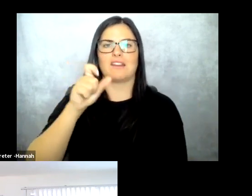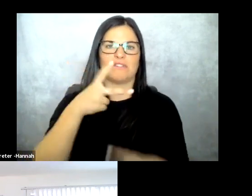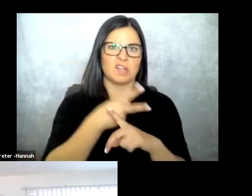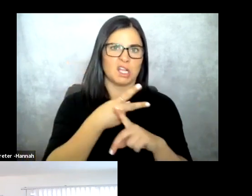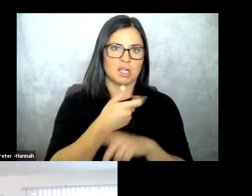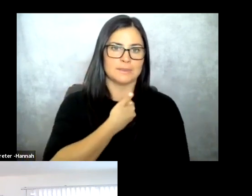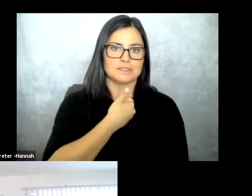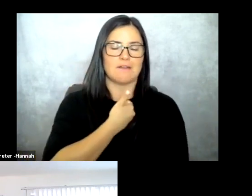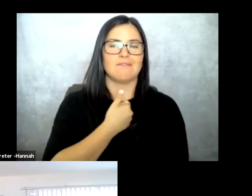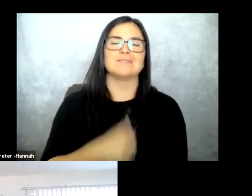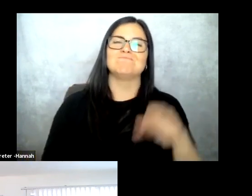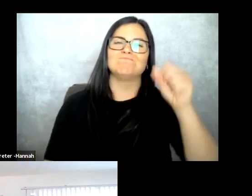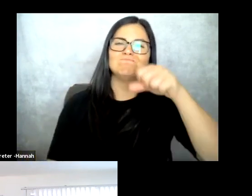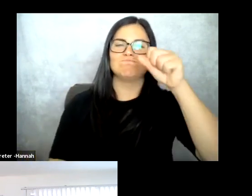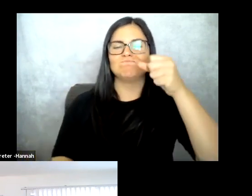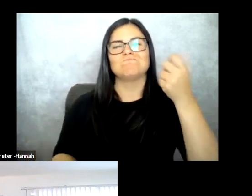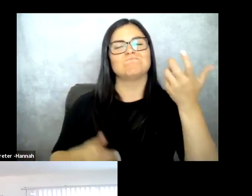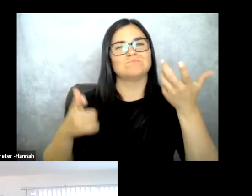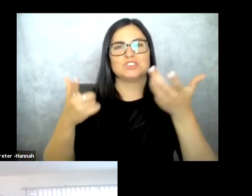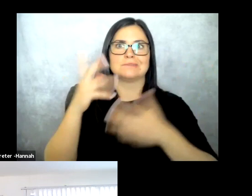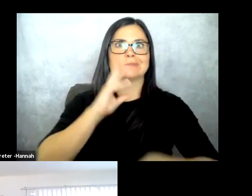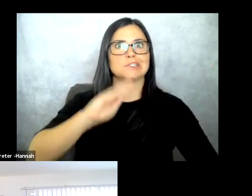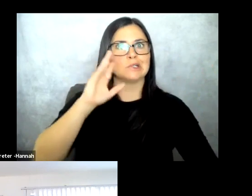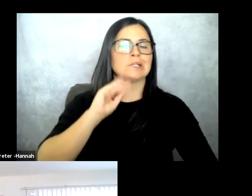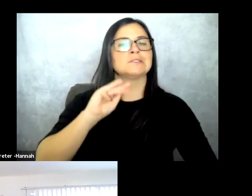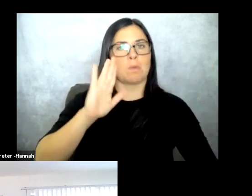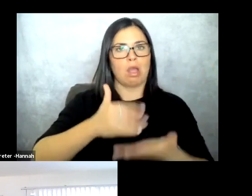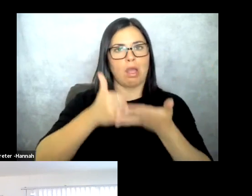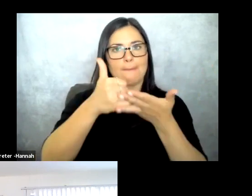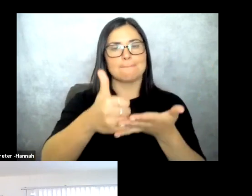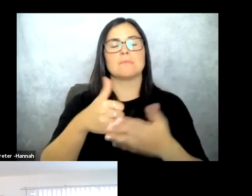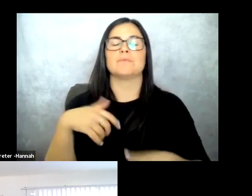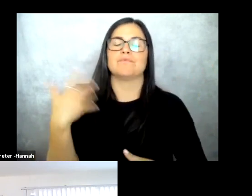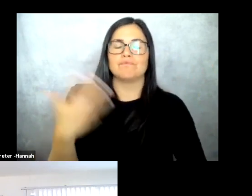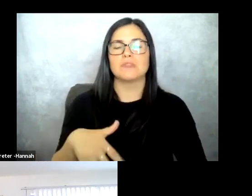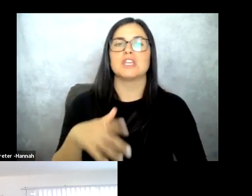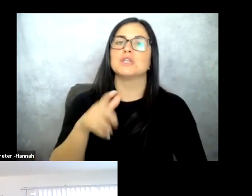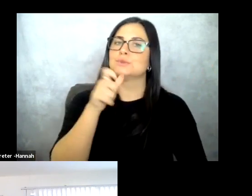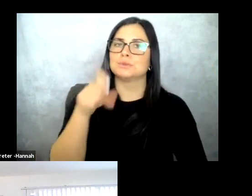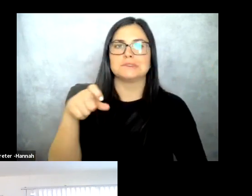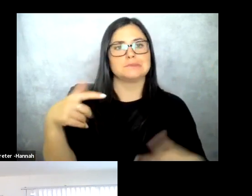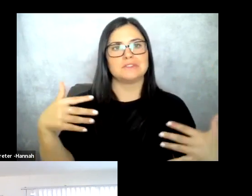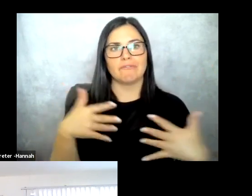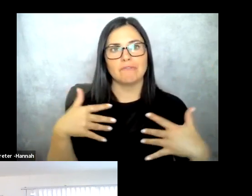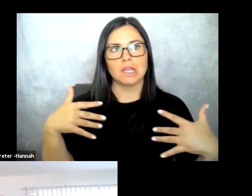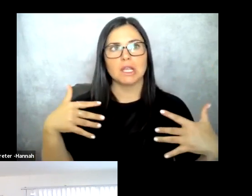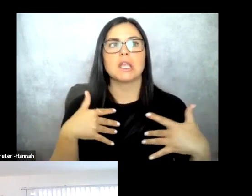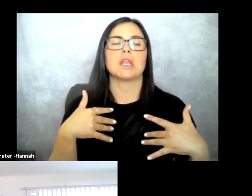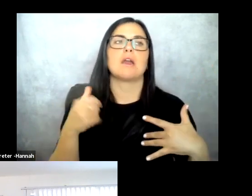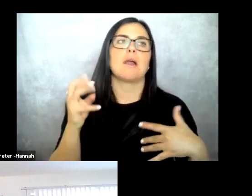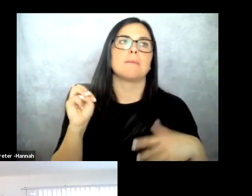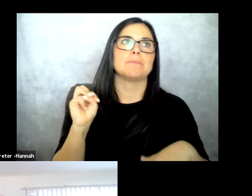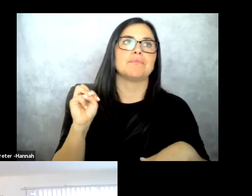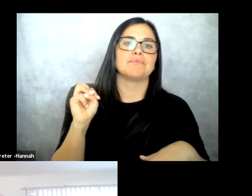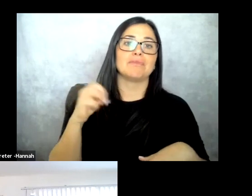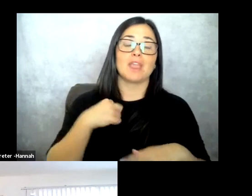myself. Yeah, it just comes with the territory. It's one of those, don't be afraid. I